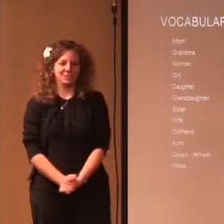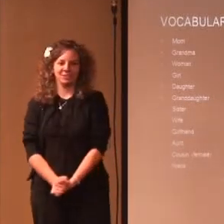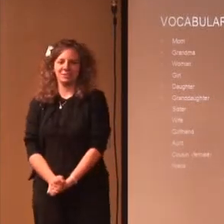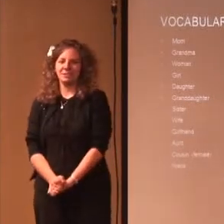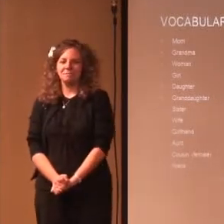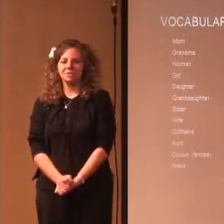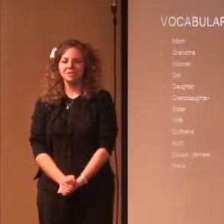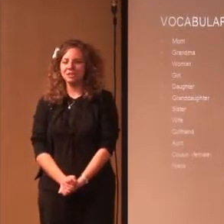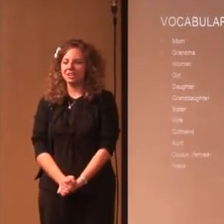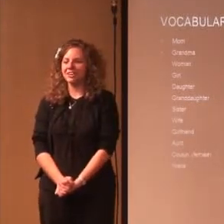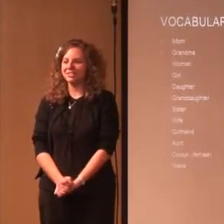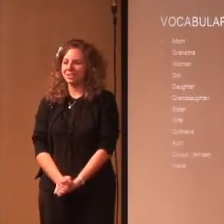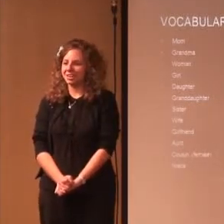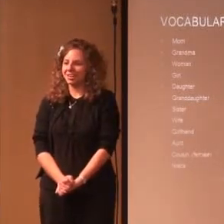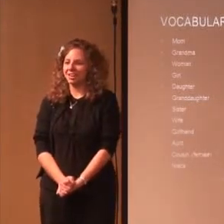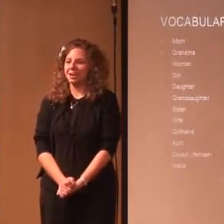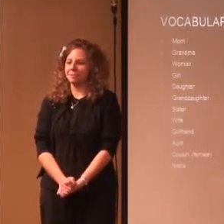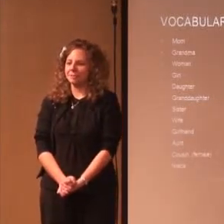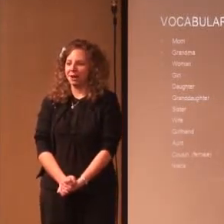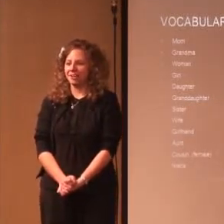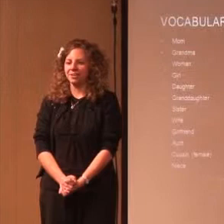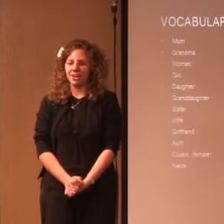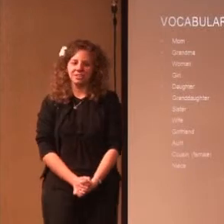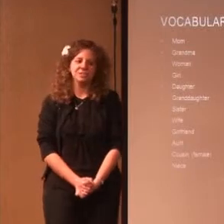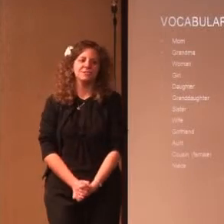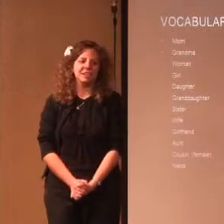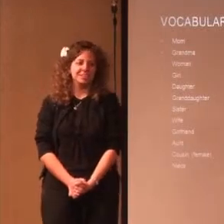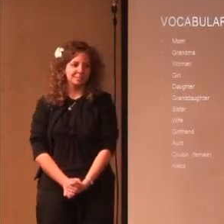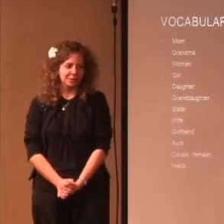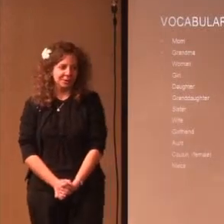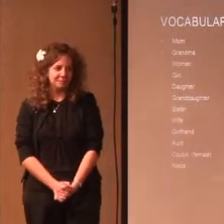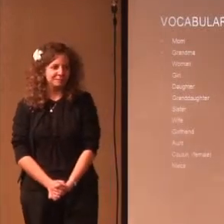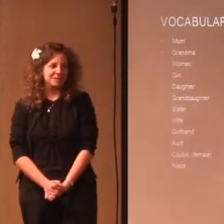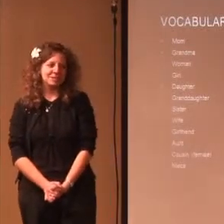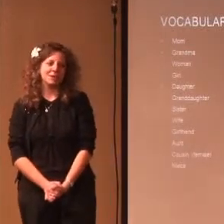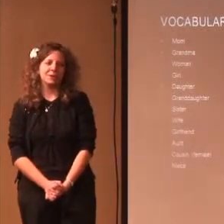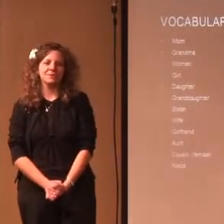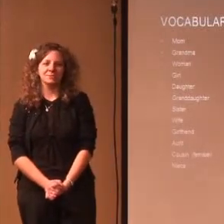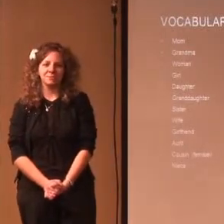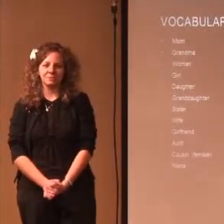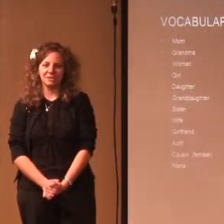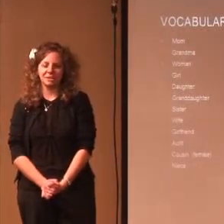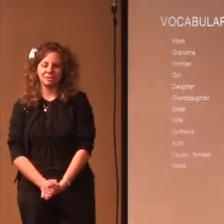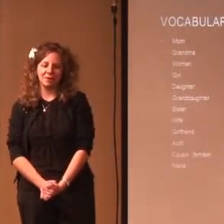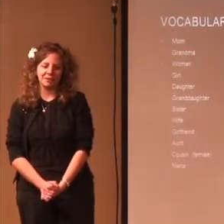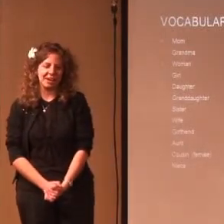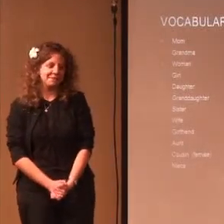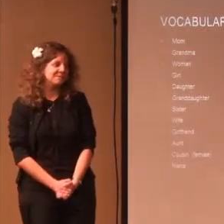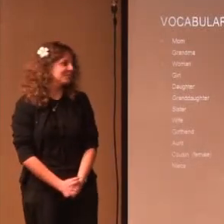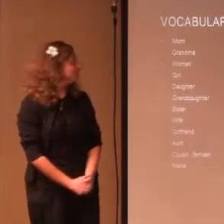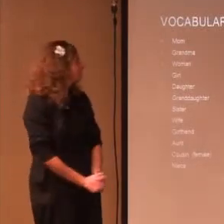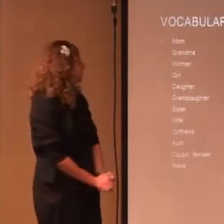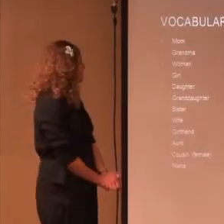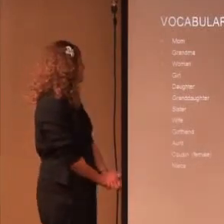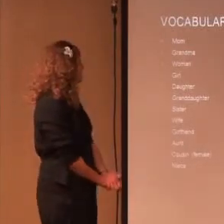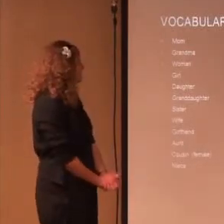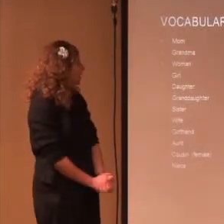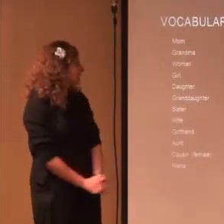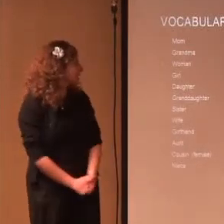learn. So this will get you guys started and help you out. And a lot of these are very similar, so those will be good as well, okay? So we're going to start